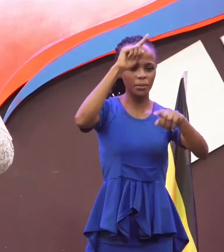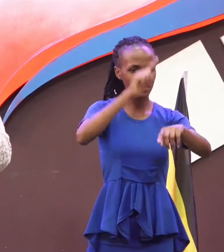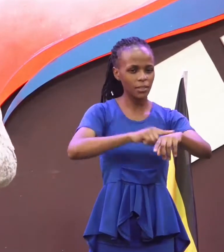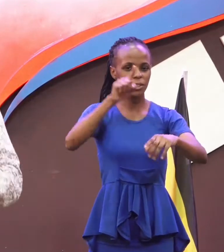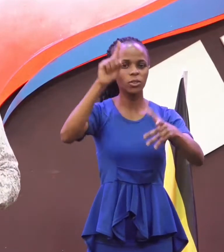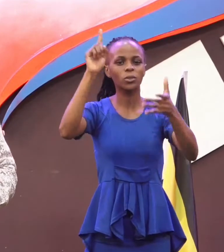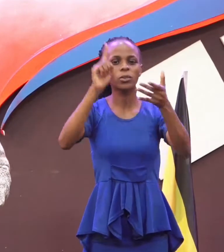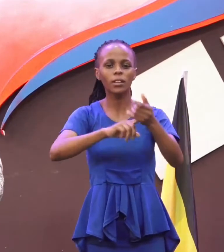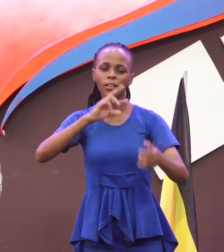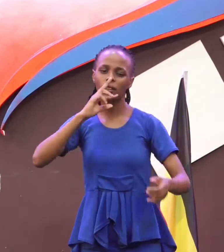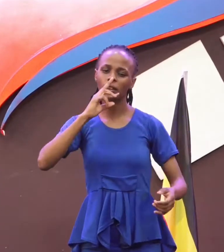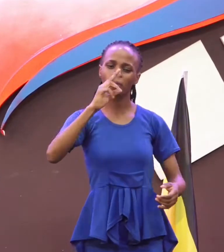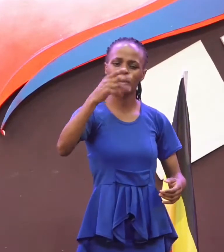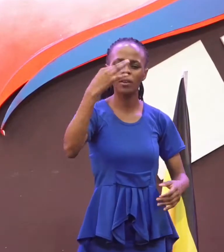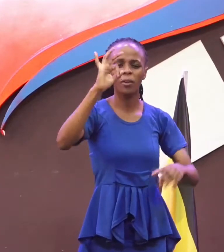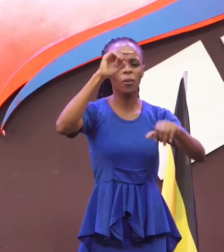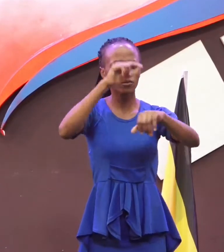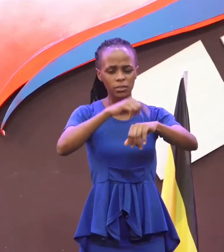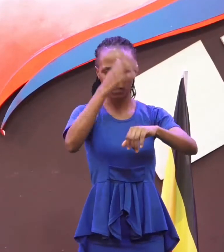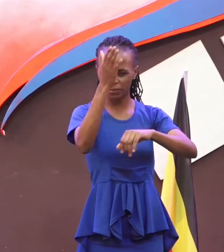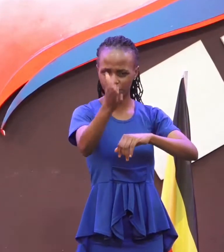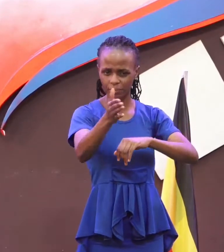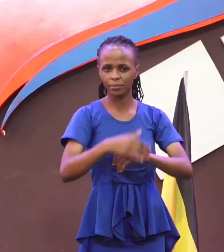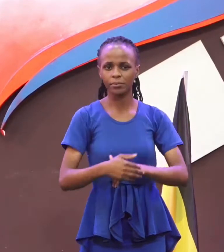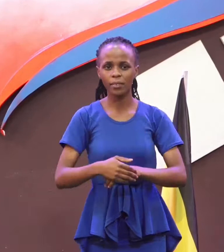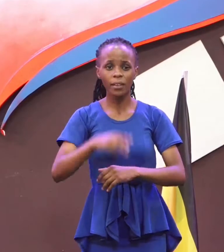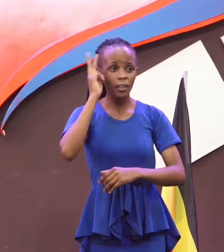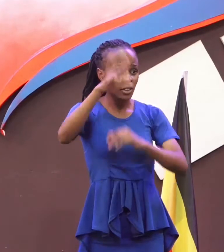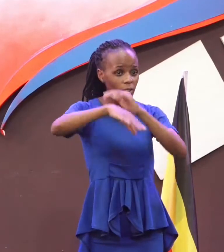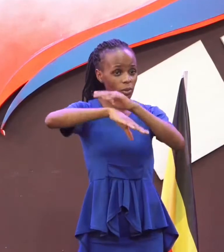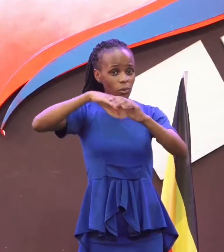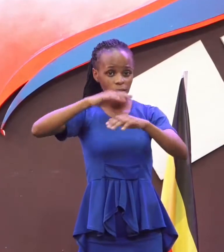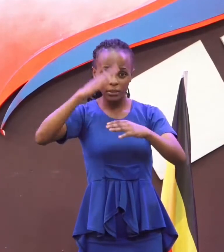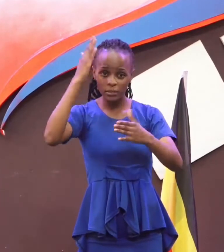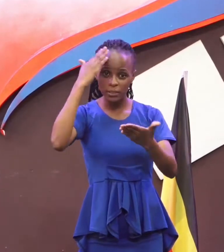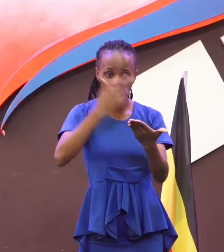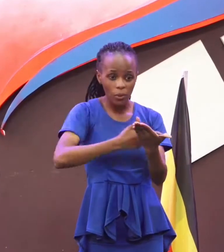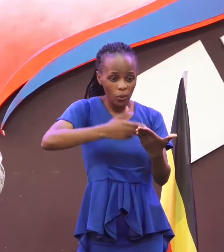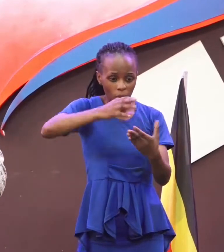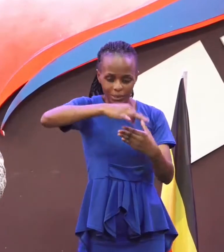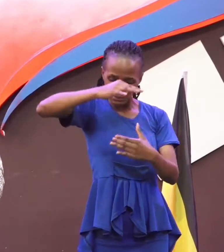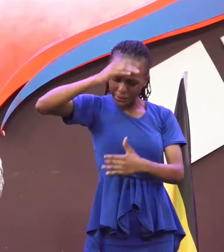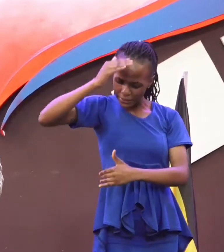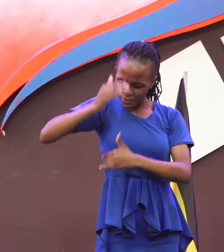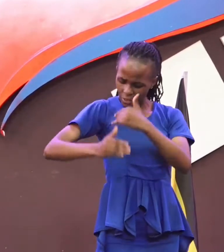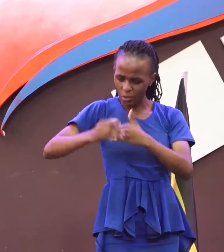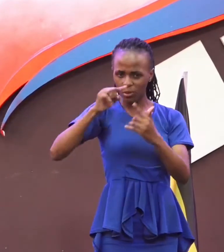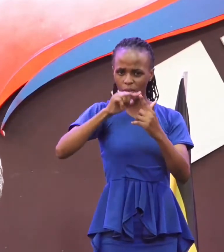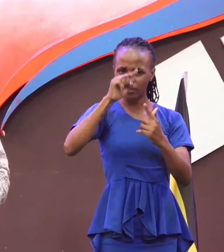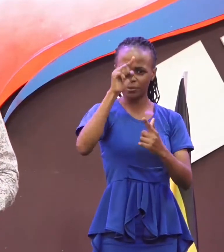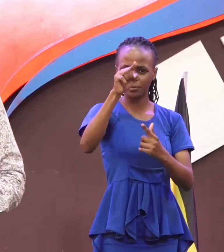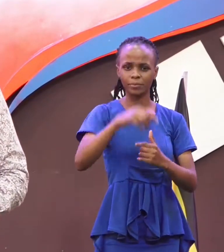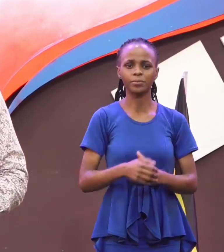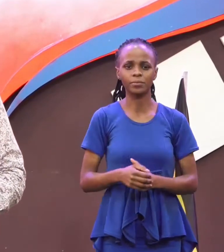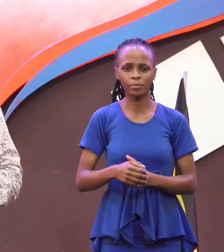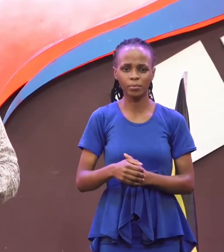eky'okuddamu eky'ekiseera ekyo. Not until you get an answer for that time. Tulimanya nti omwoyo omutukuvu akuli kumpi nnyo. You will never know that the Holy Spirit